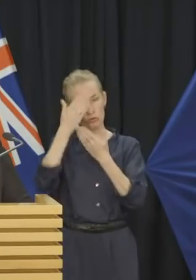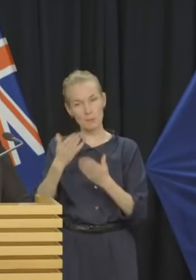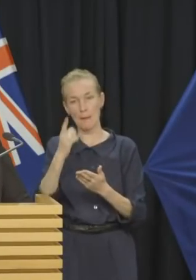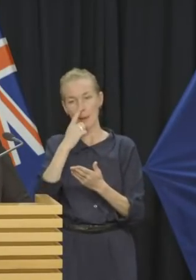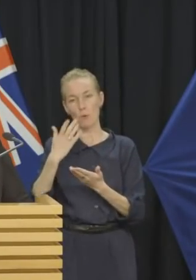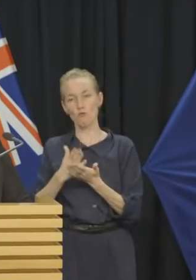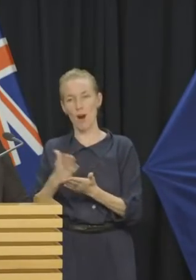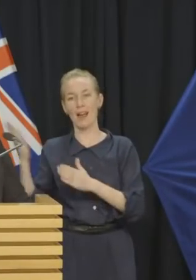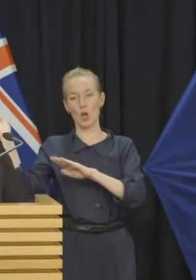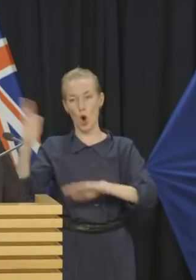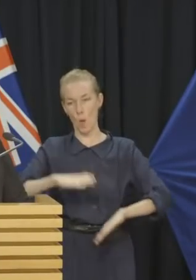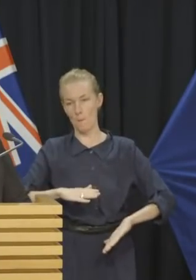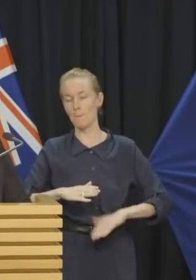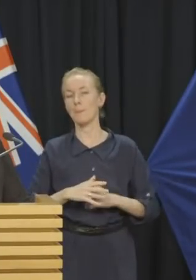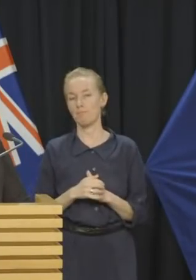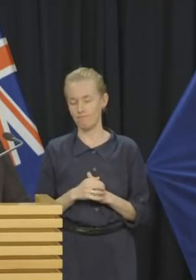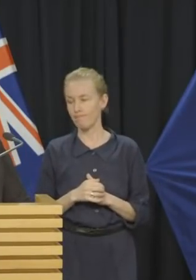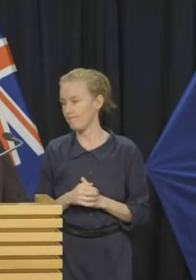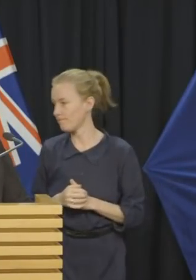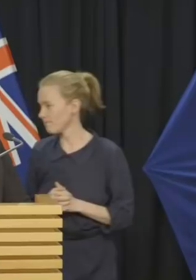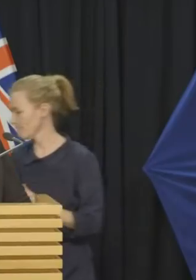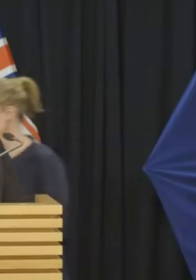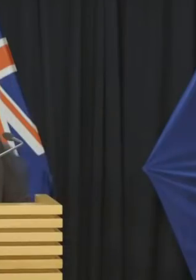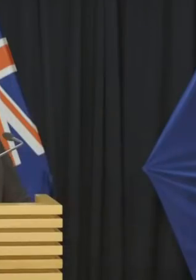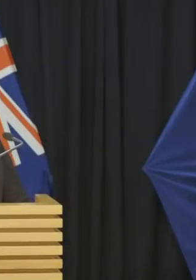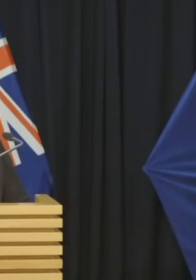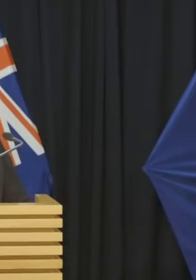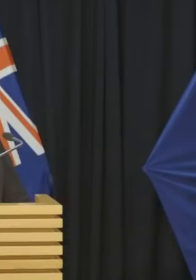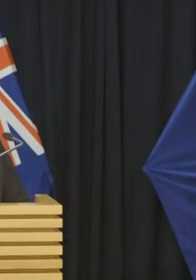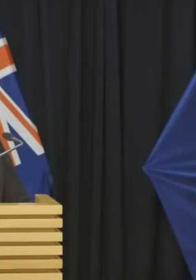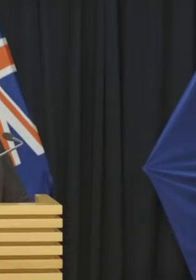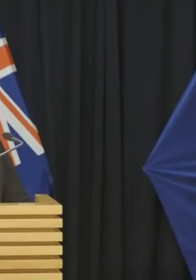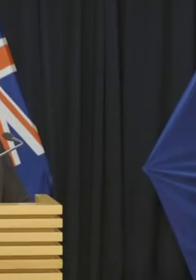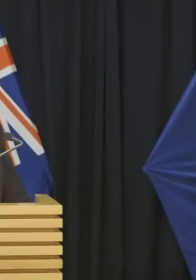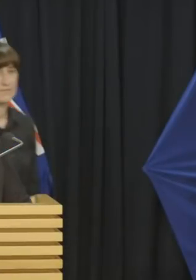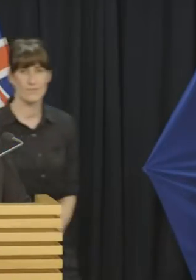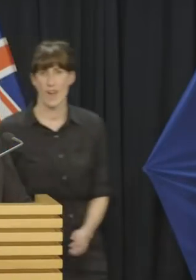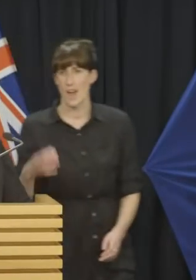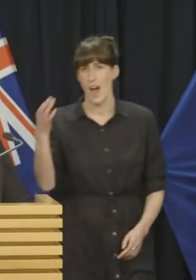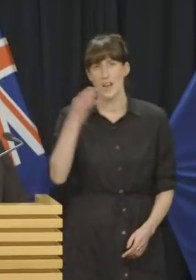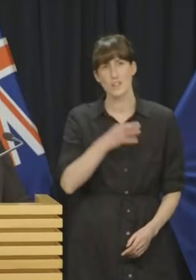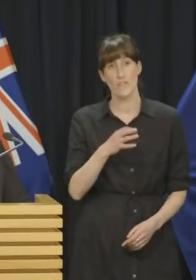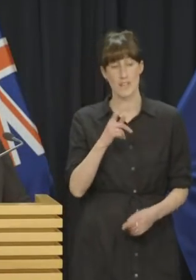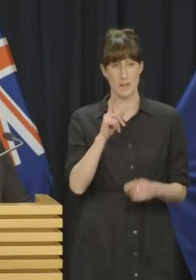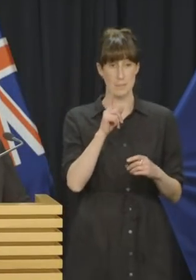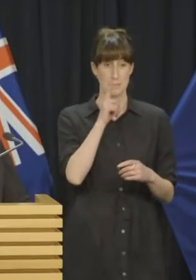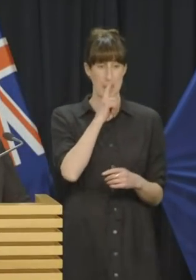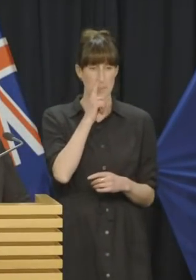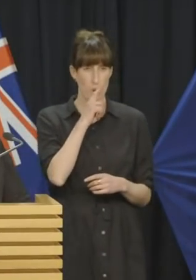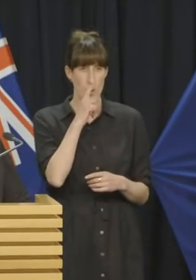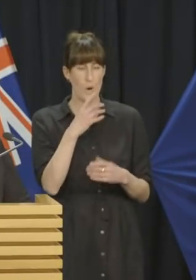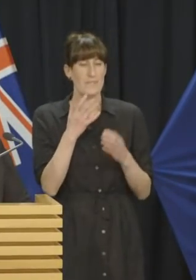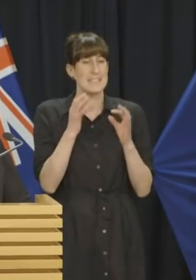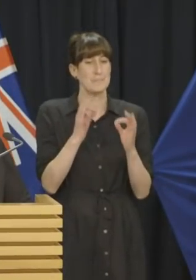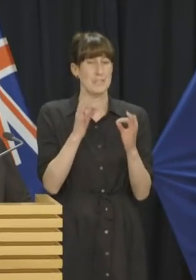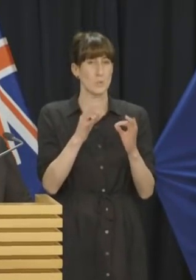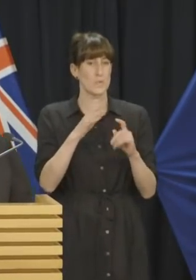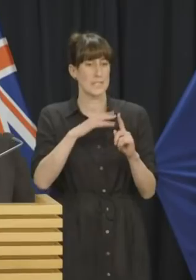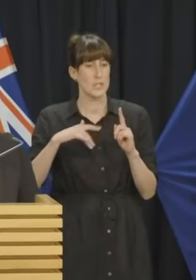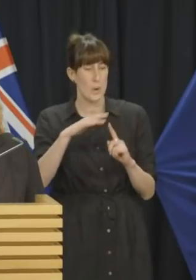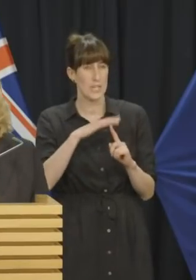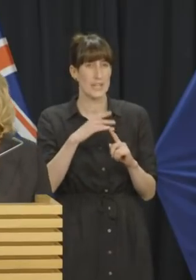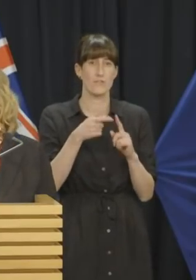be considered for New Zealanders currently in the country who leave to, say, visit a sort of dying relative in Australia, then obviously have to